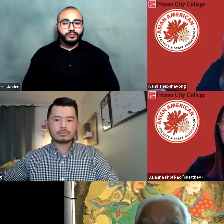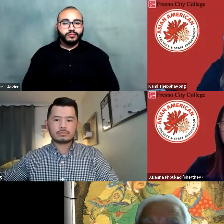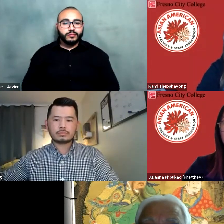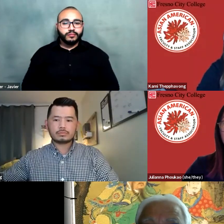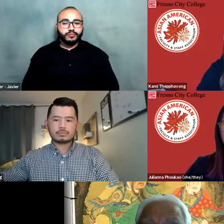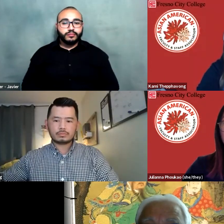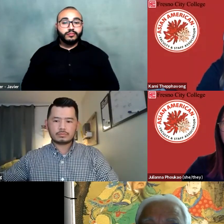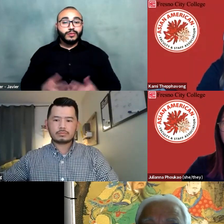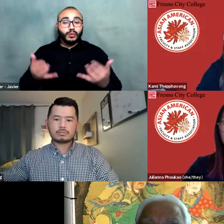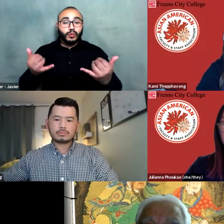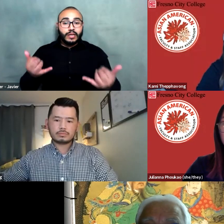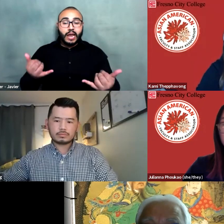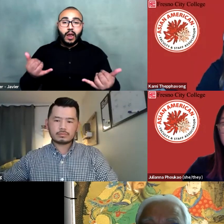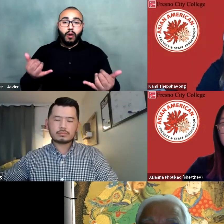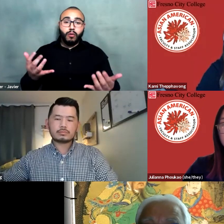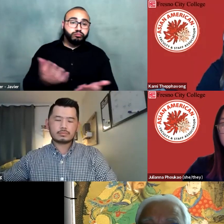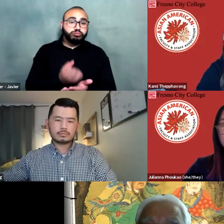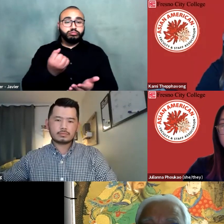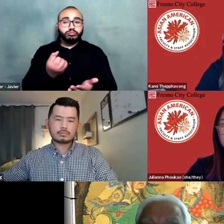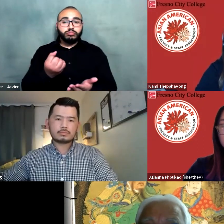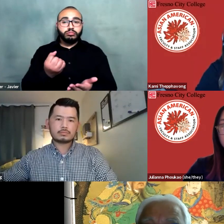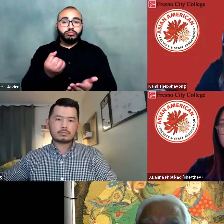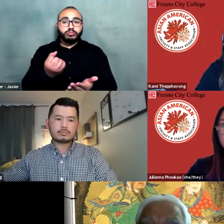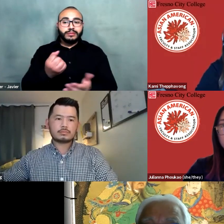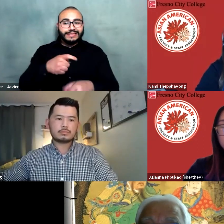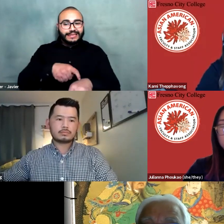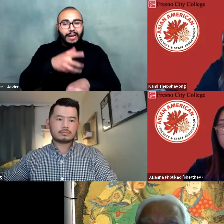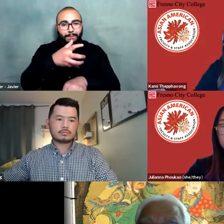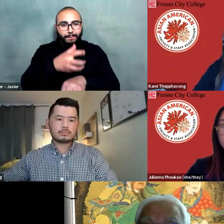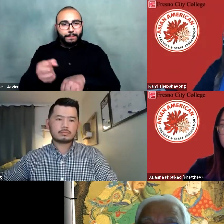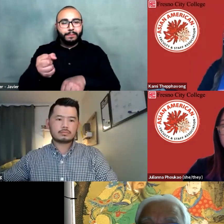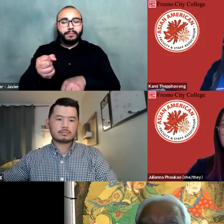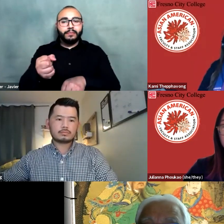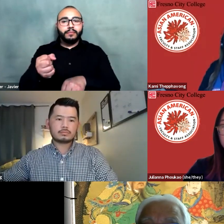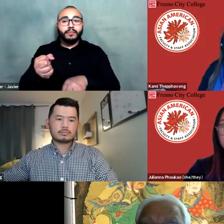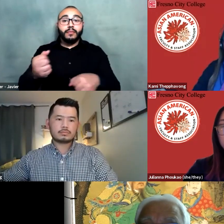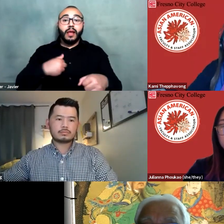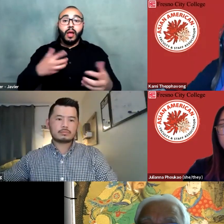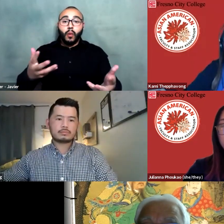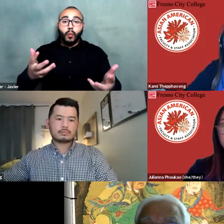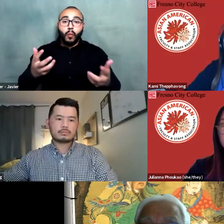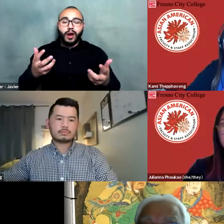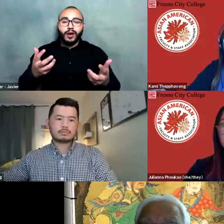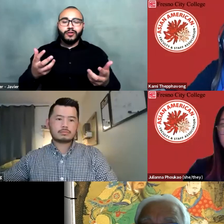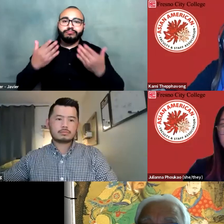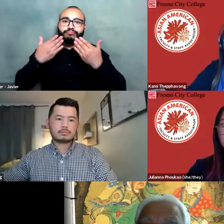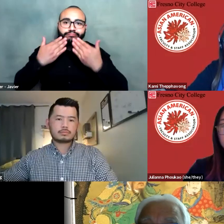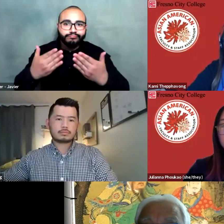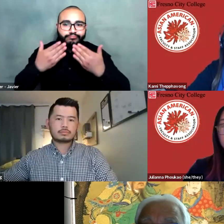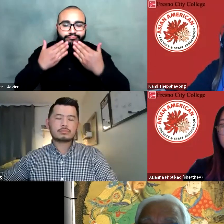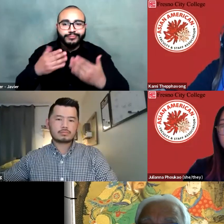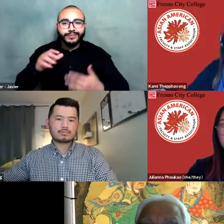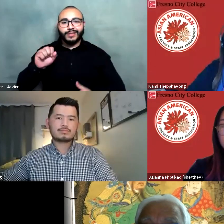So at this time, we're about out of time. I wanted to just give a big thank you to